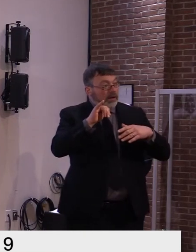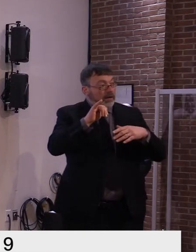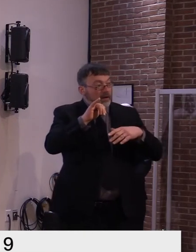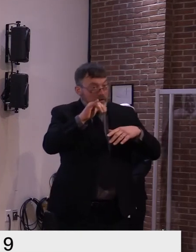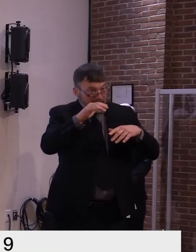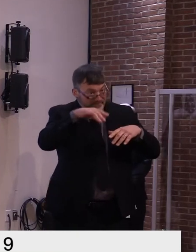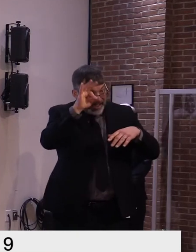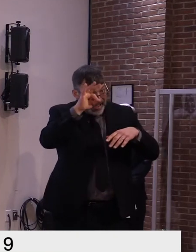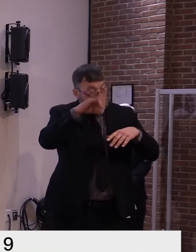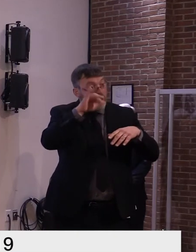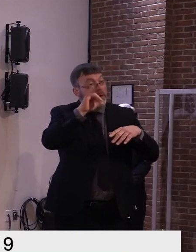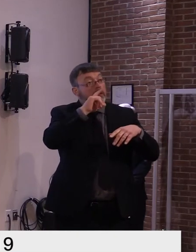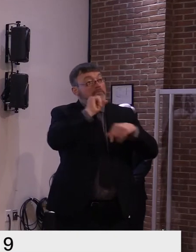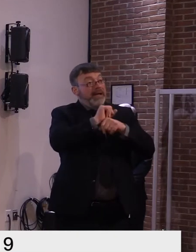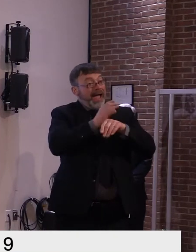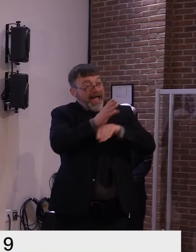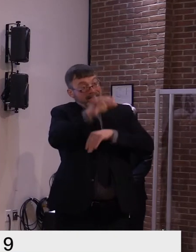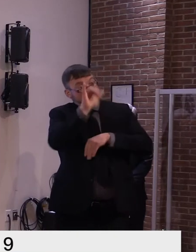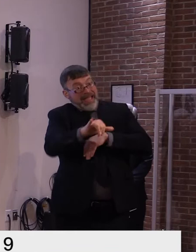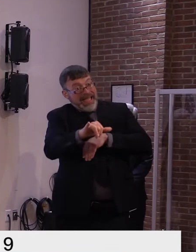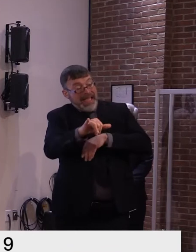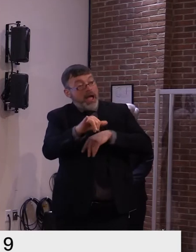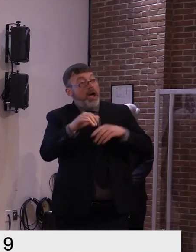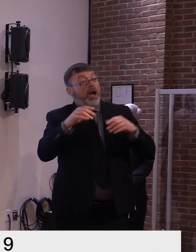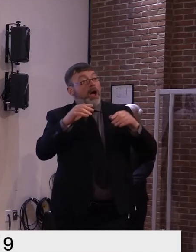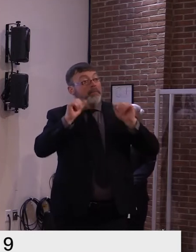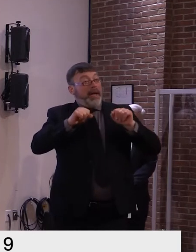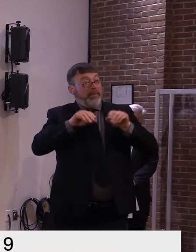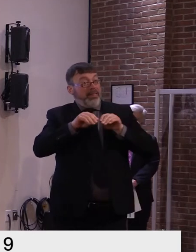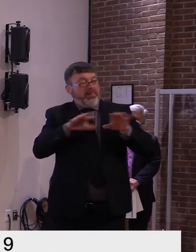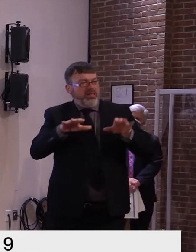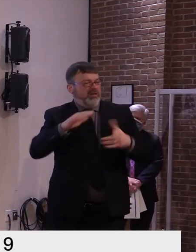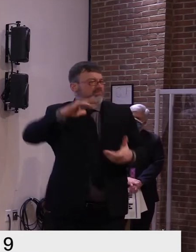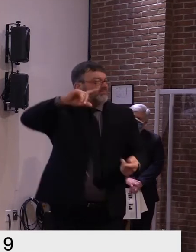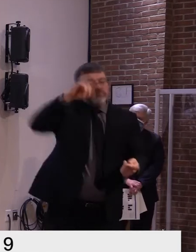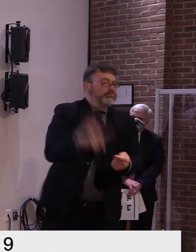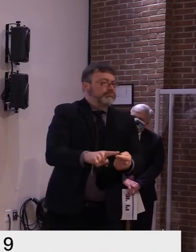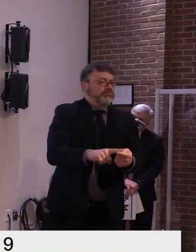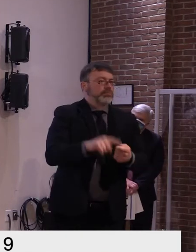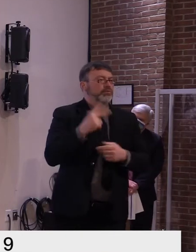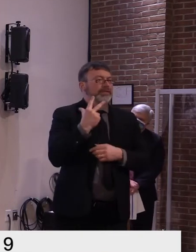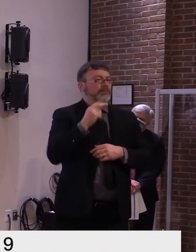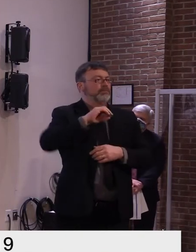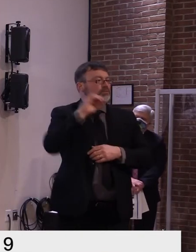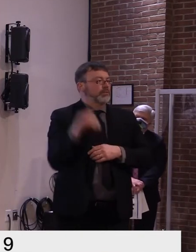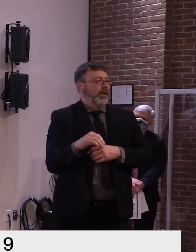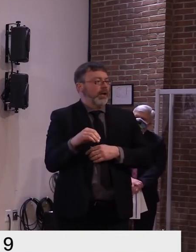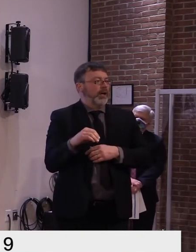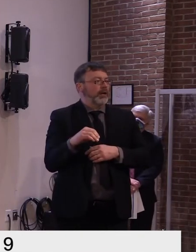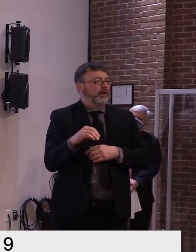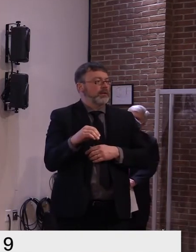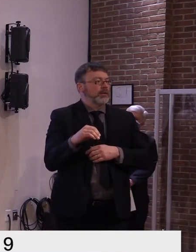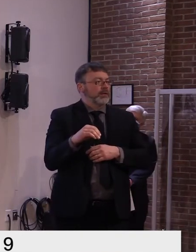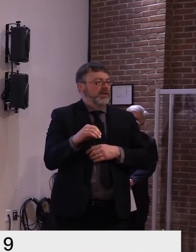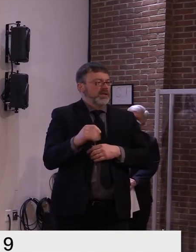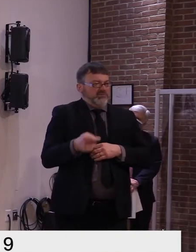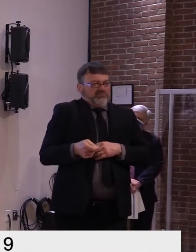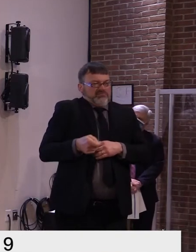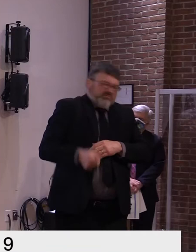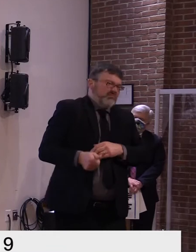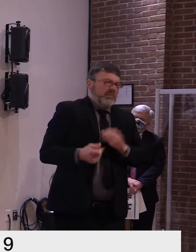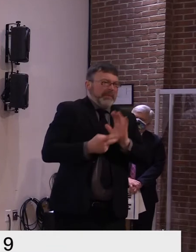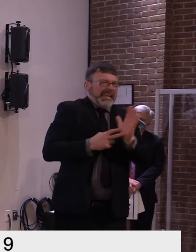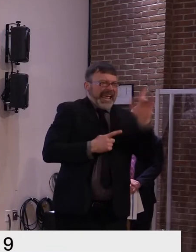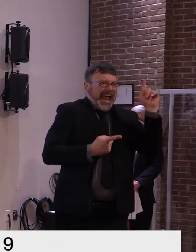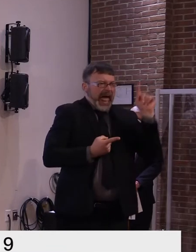as close contacts testing positive on day 7. These data support recommendations like those